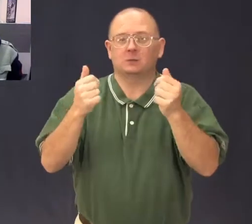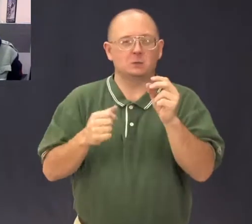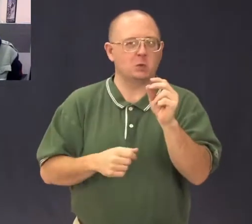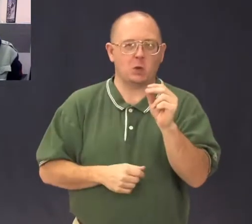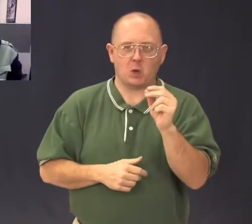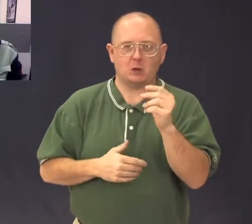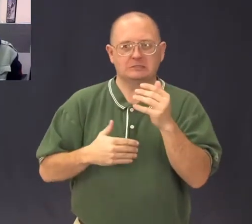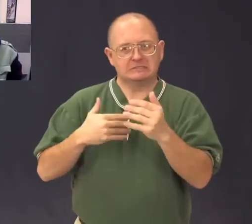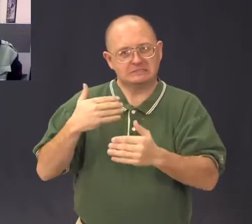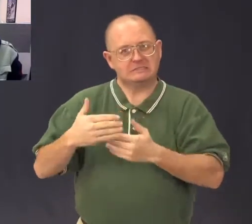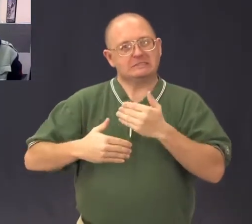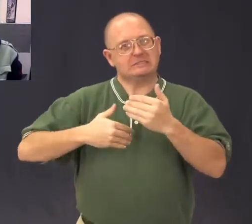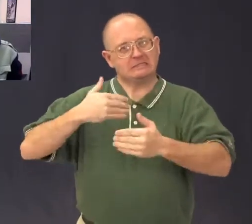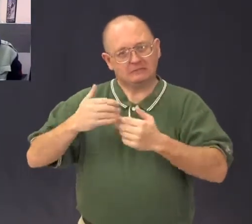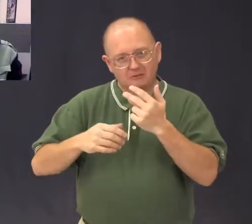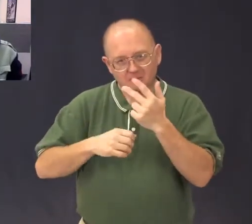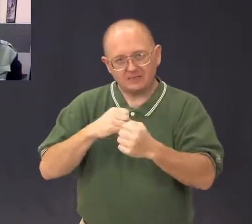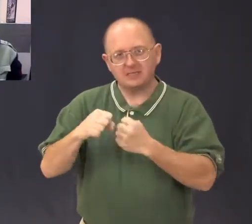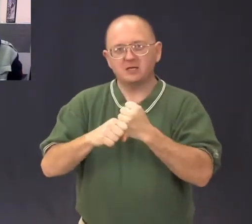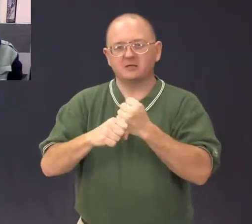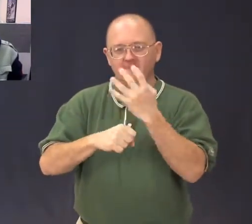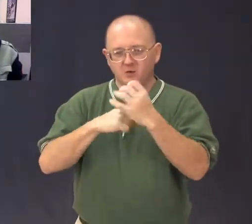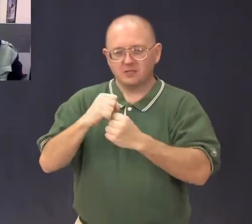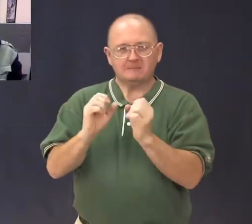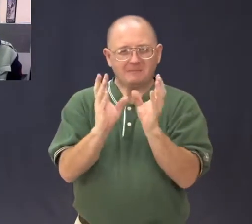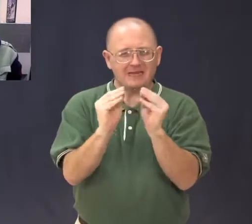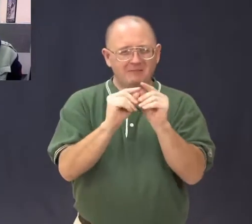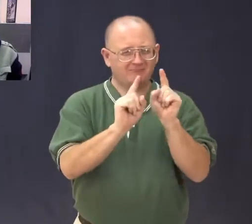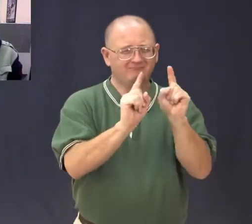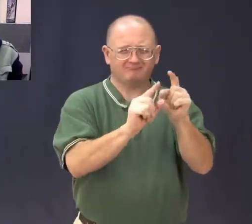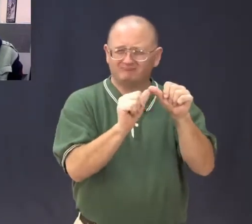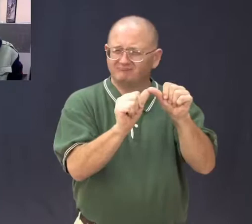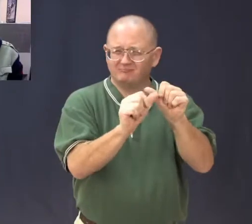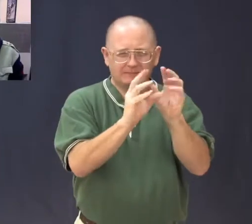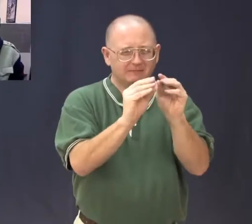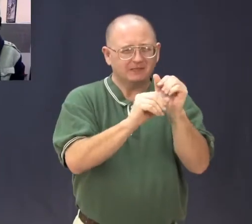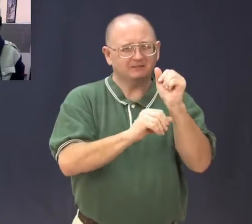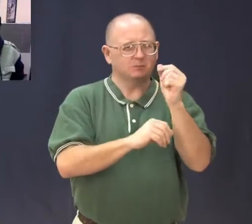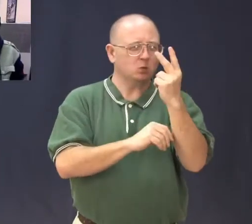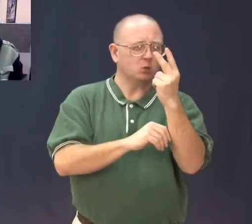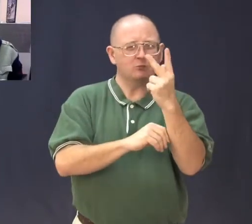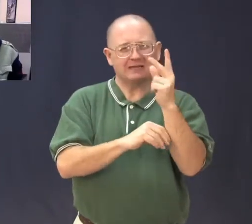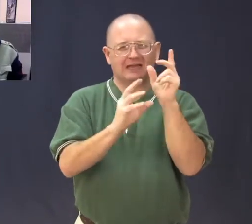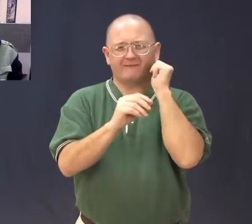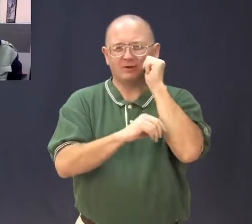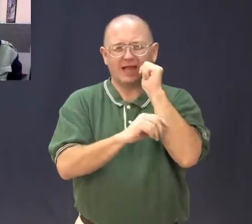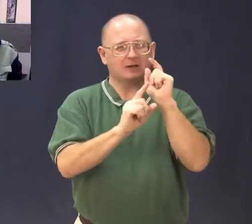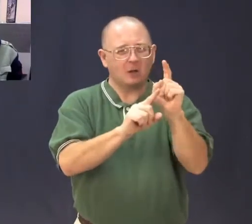easier. Again, not a fast process. It takes a while. But I kept going to the